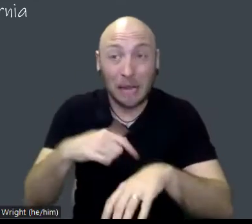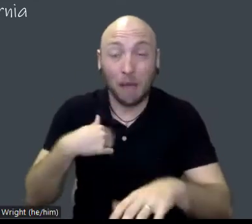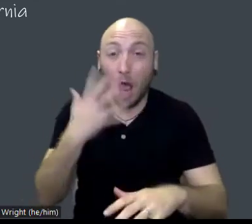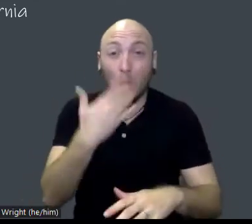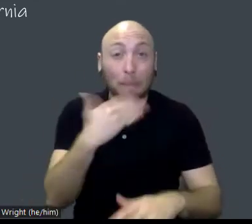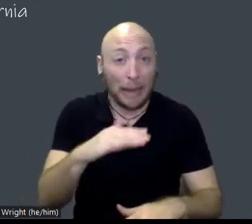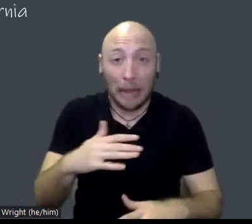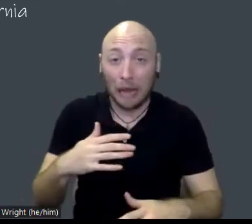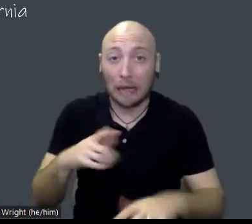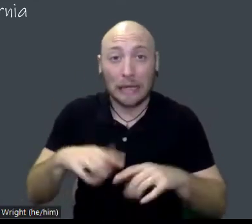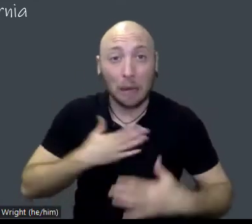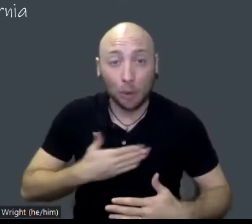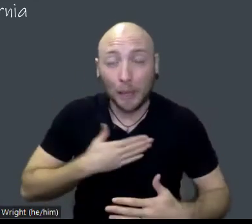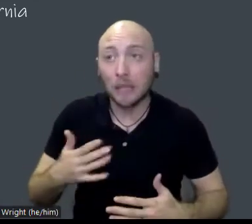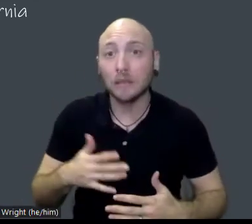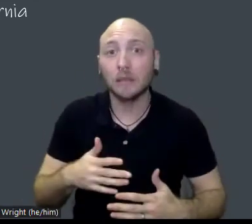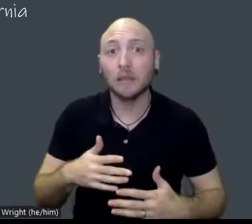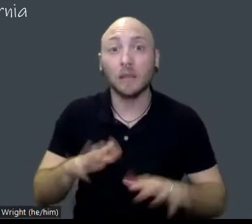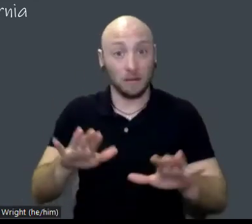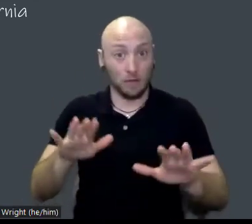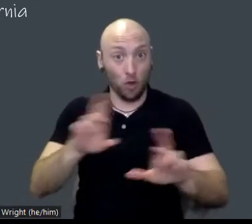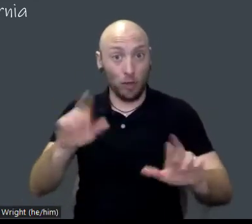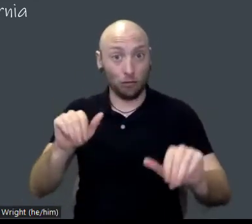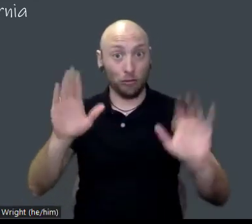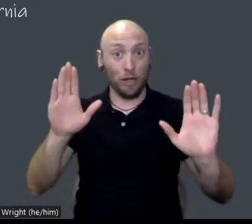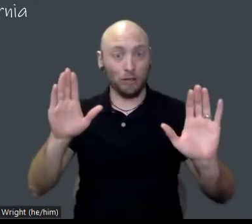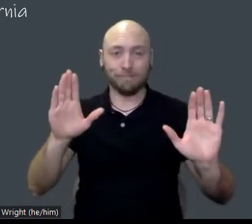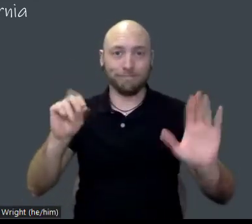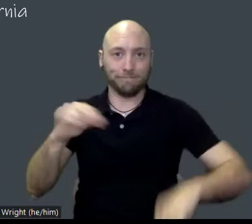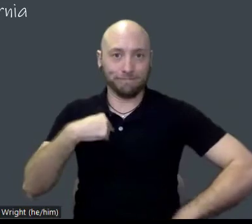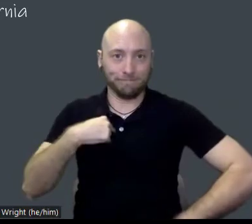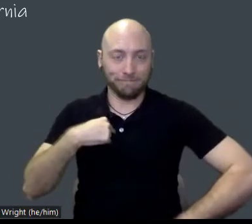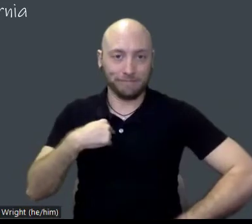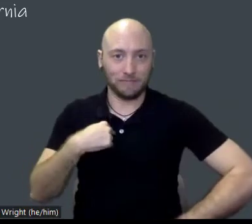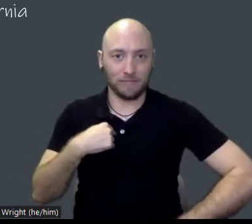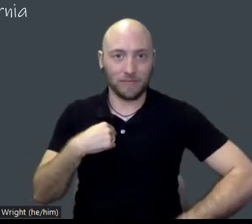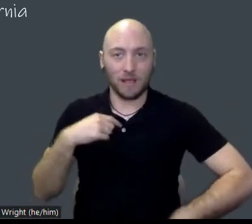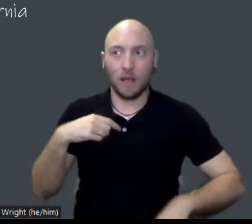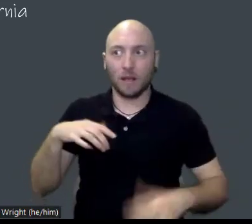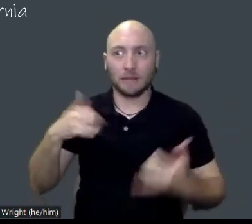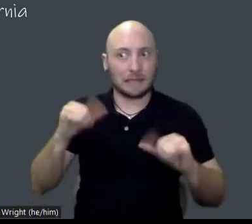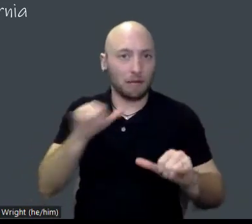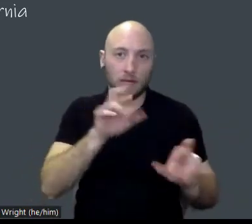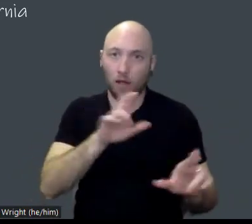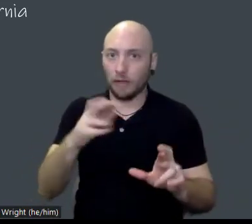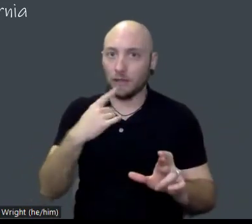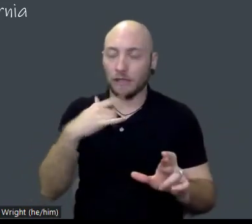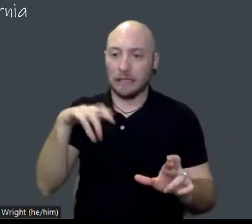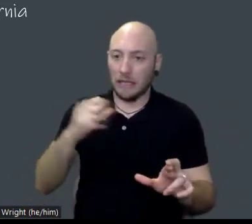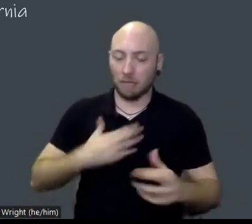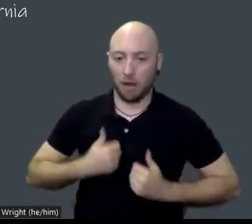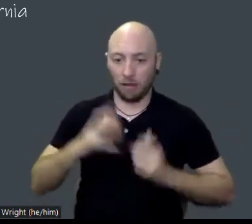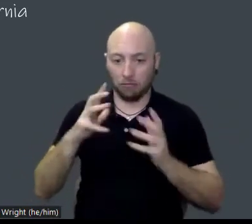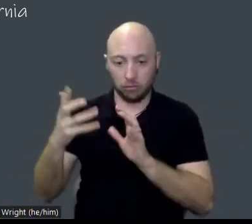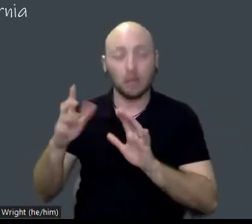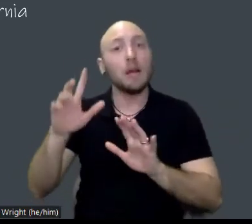to or wasn't willing to surrender to the fact that like my life is completely unmanageable. But I got